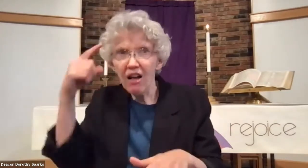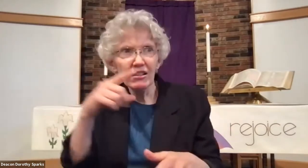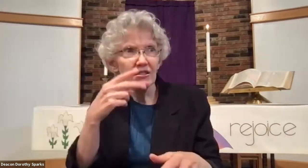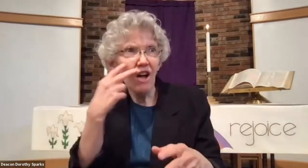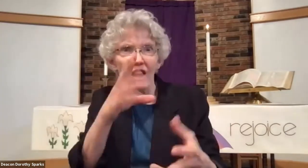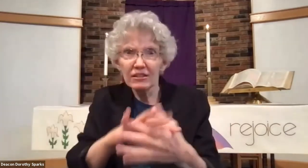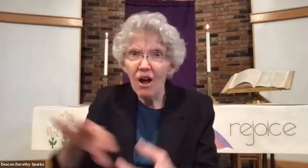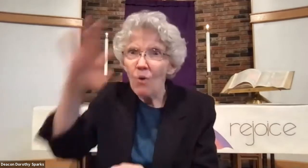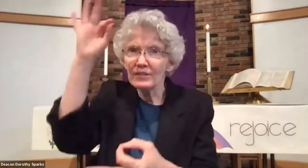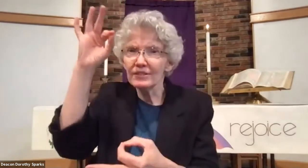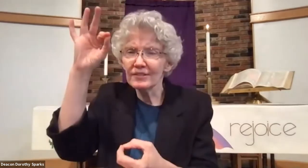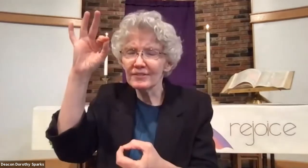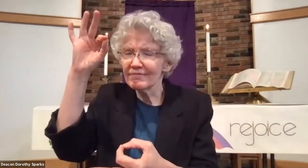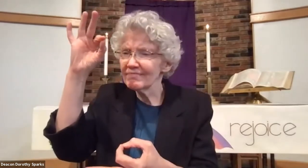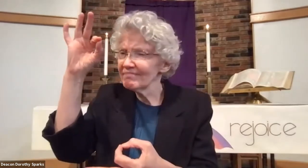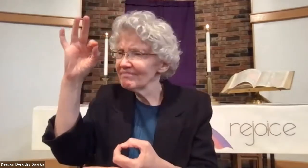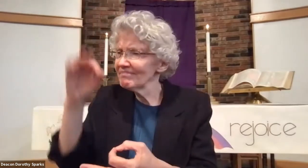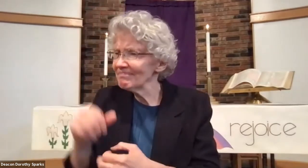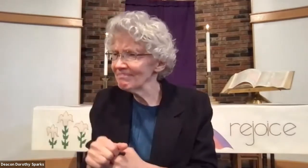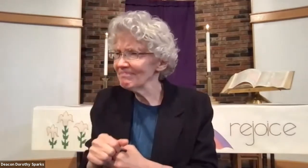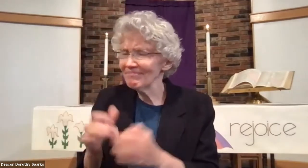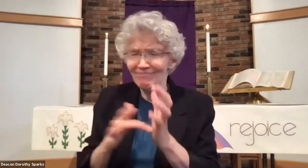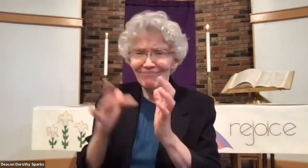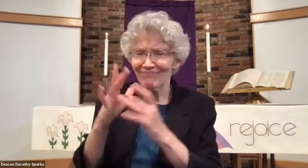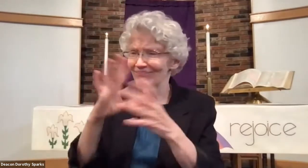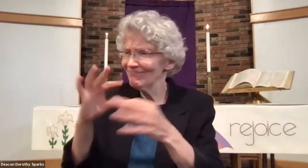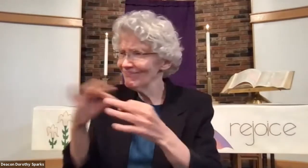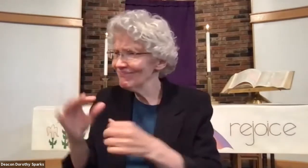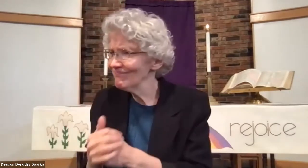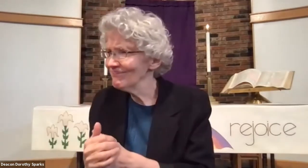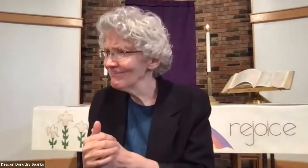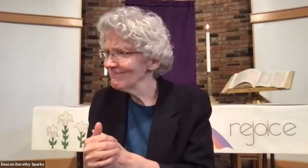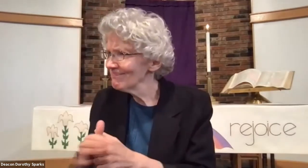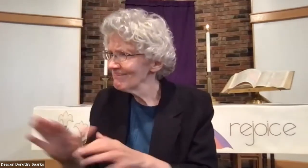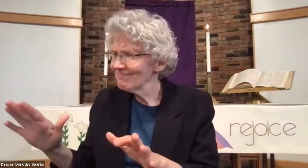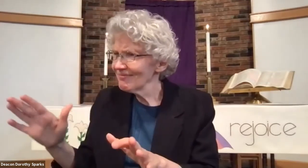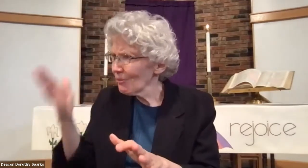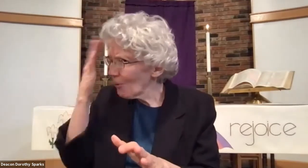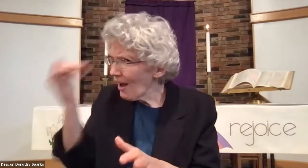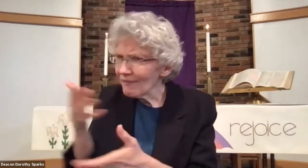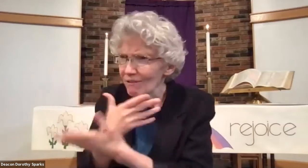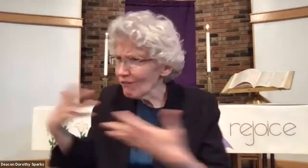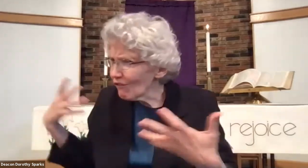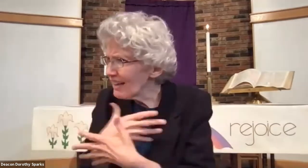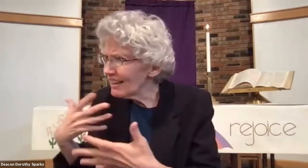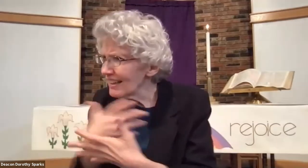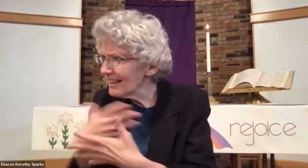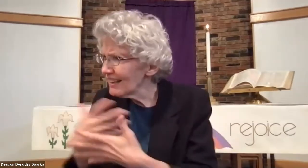They were frightened and terrified because they were seeing a ghost, because they thought they were seeing a